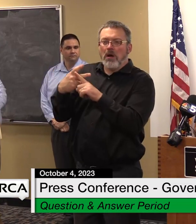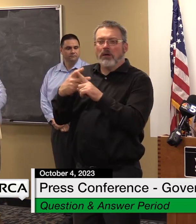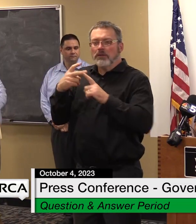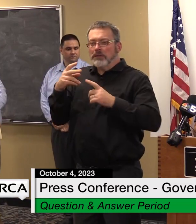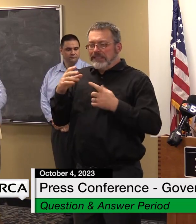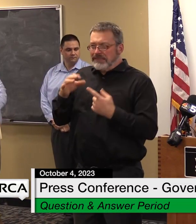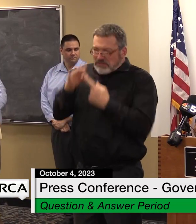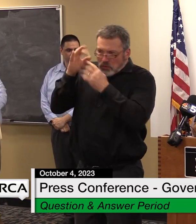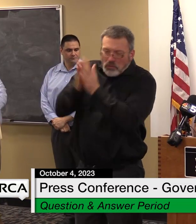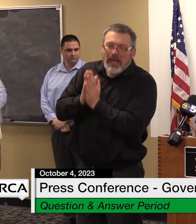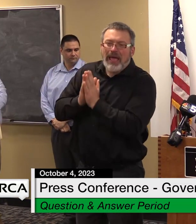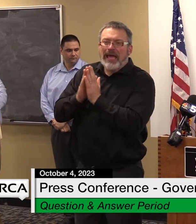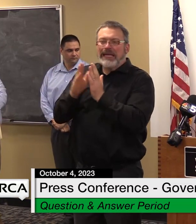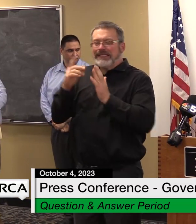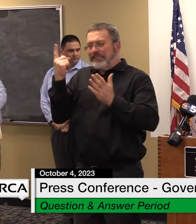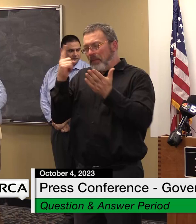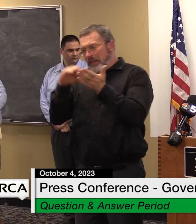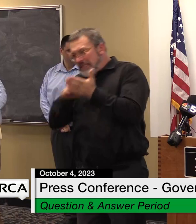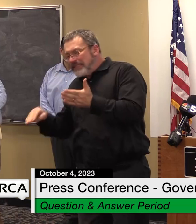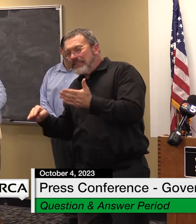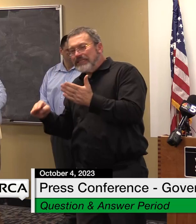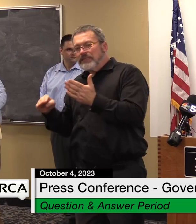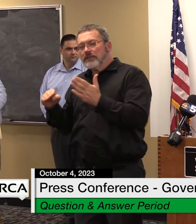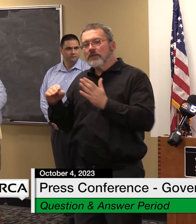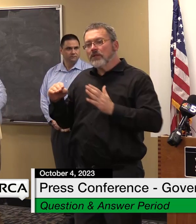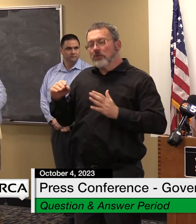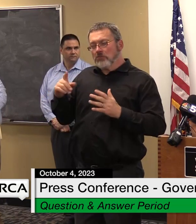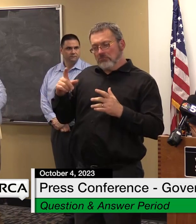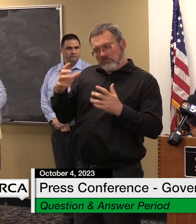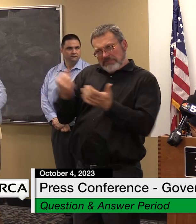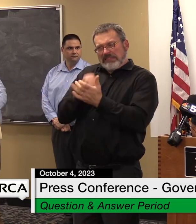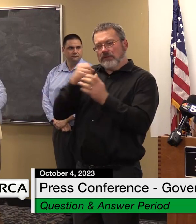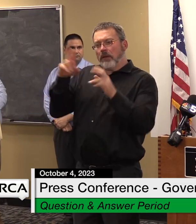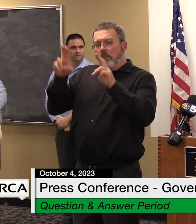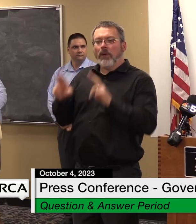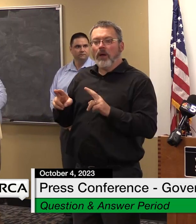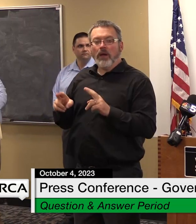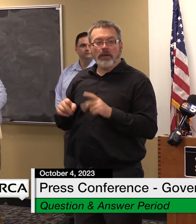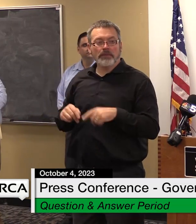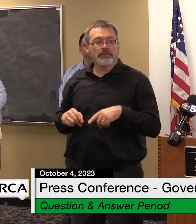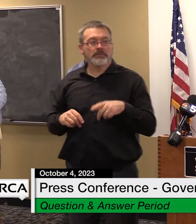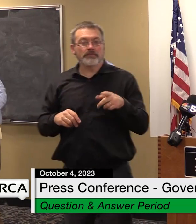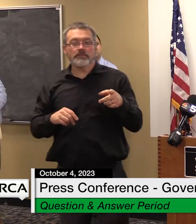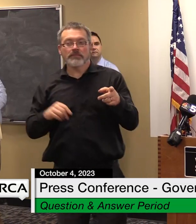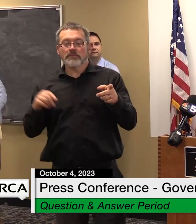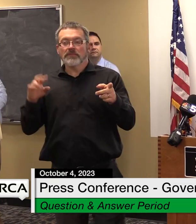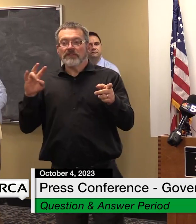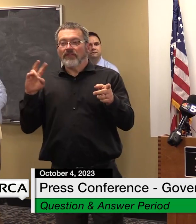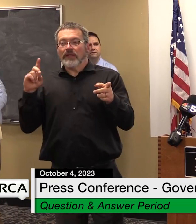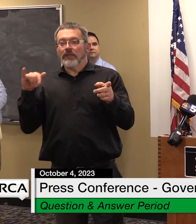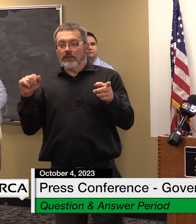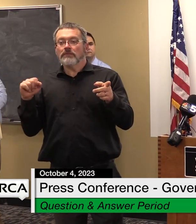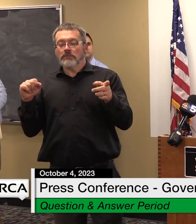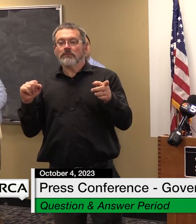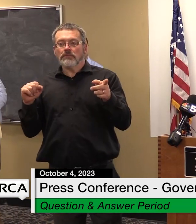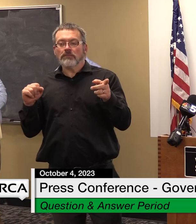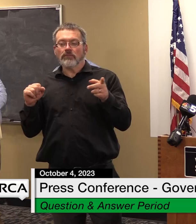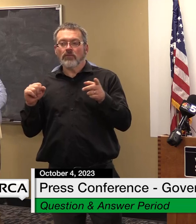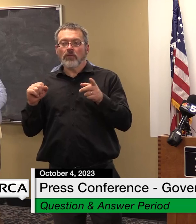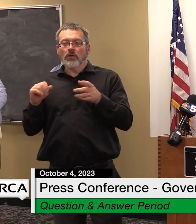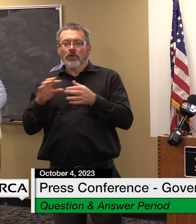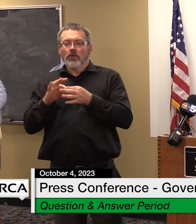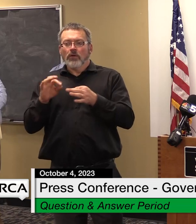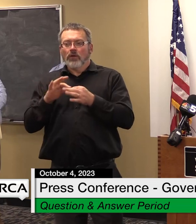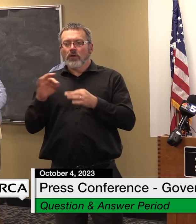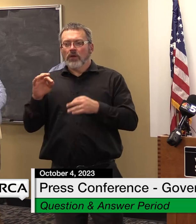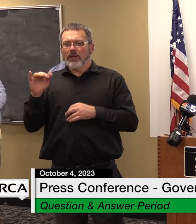extenuating circumstances why they couldn't apply. Okay. Can you just describe a little bit more the types of people that seem to be coming in here at the last minute,